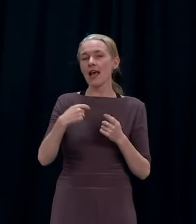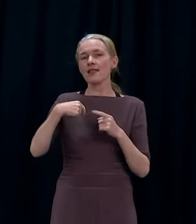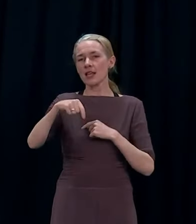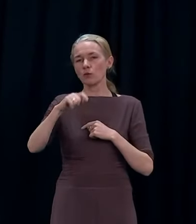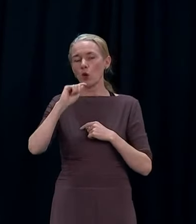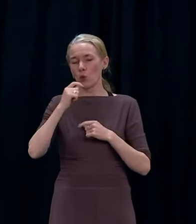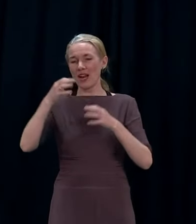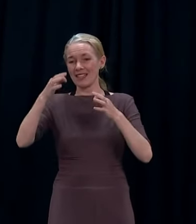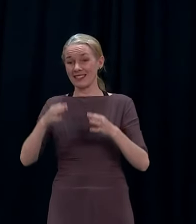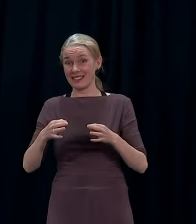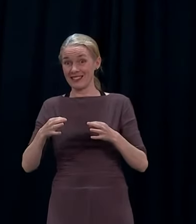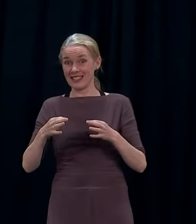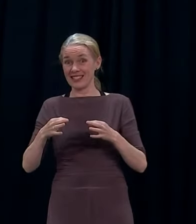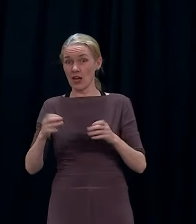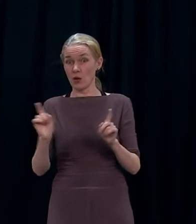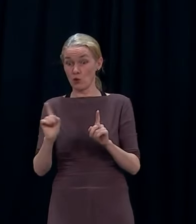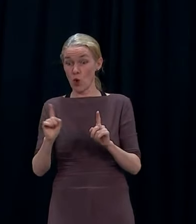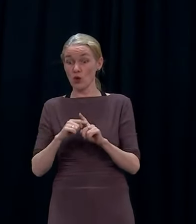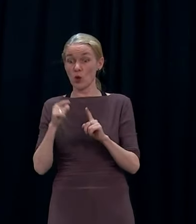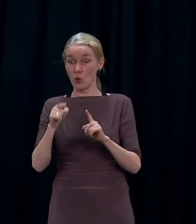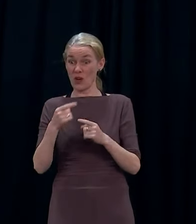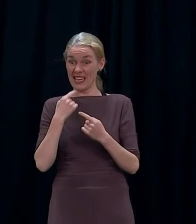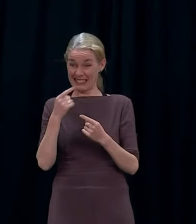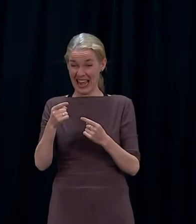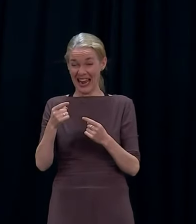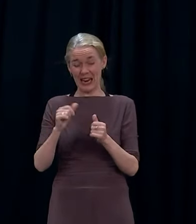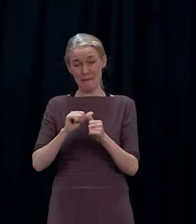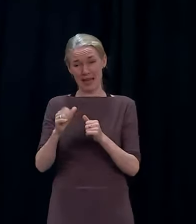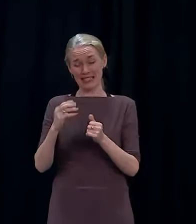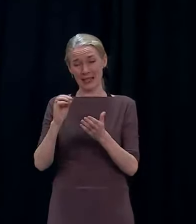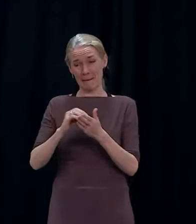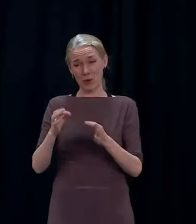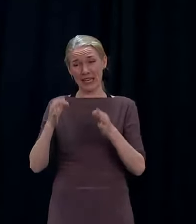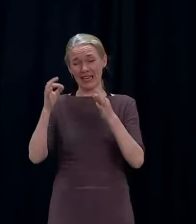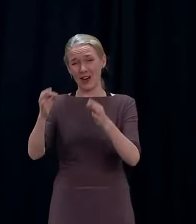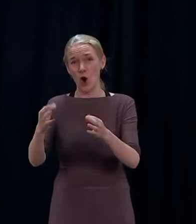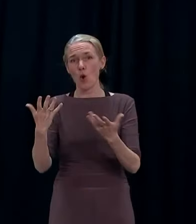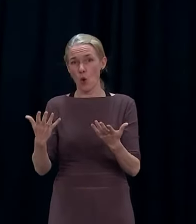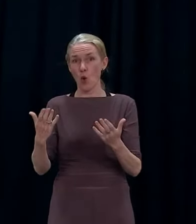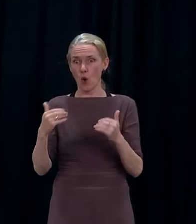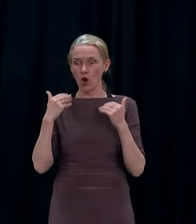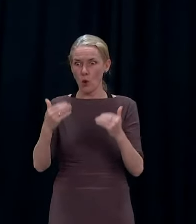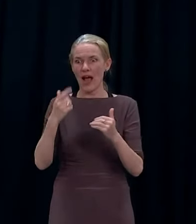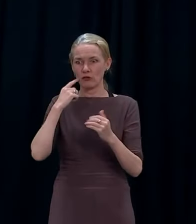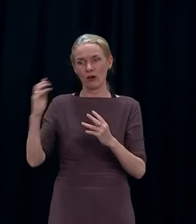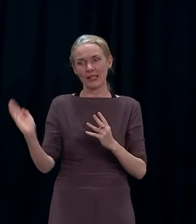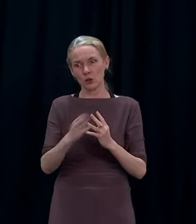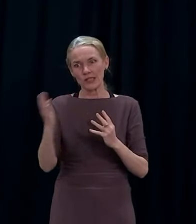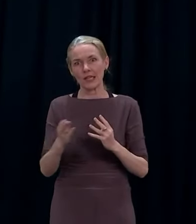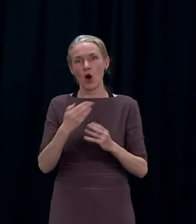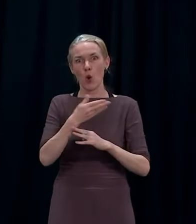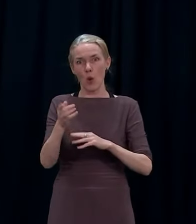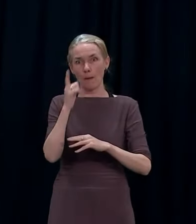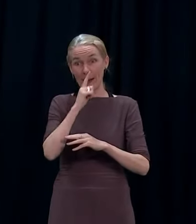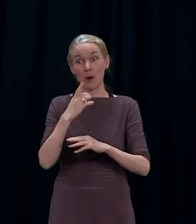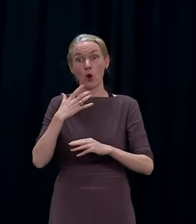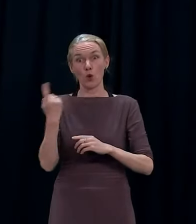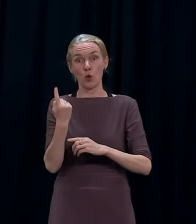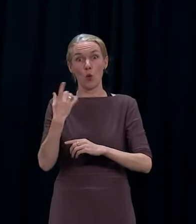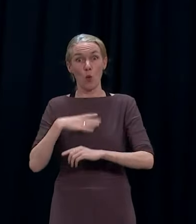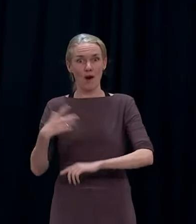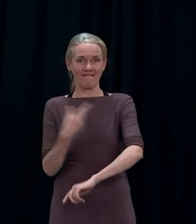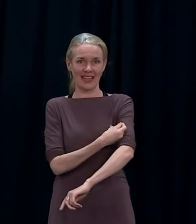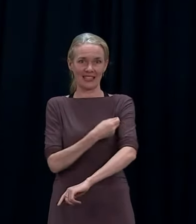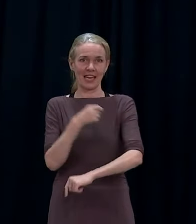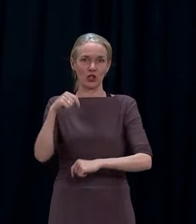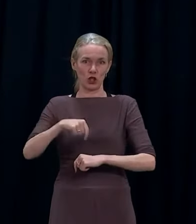Are we still on track for red flights to start to commence from Australia to New Zealand, given the numbers? numbers in MIQ? So